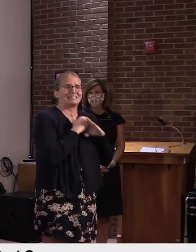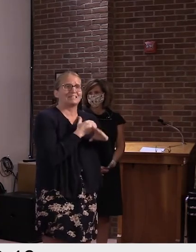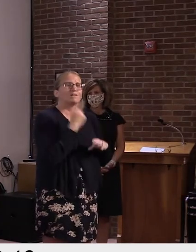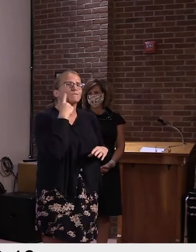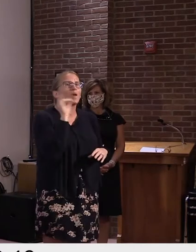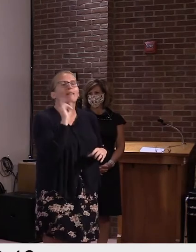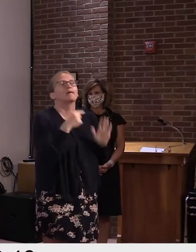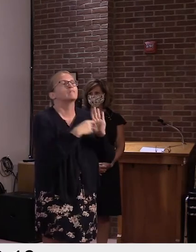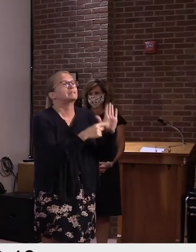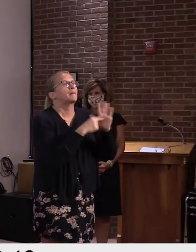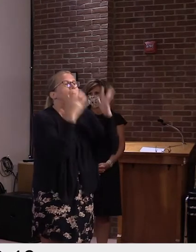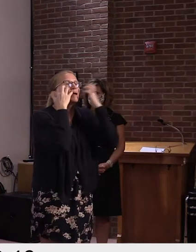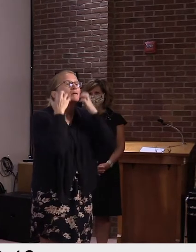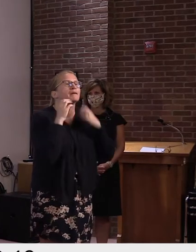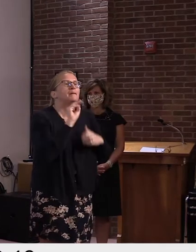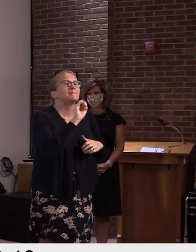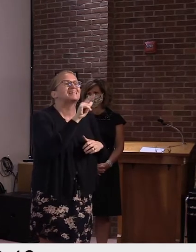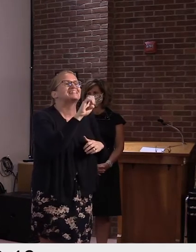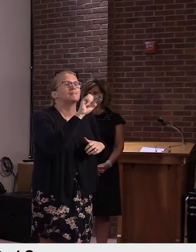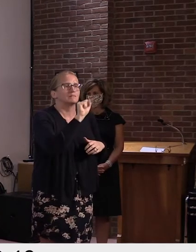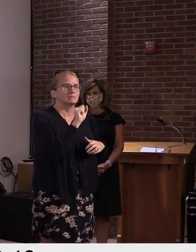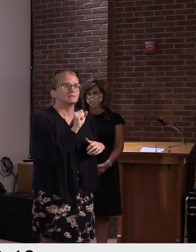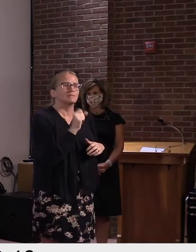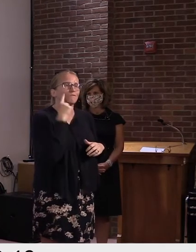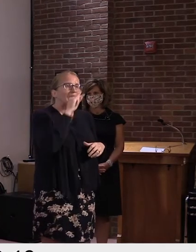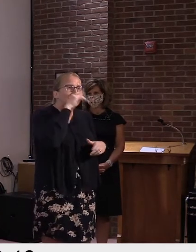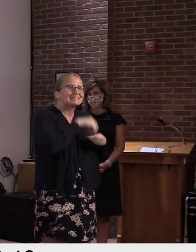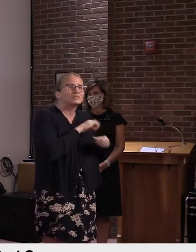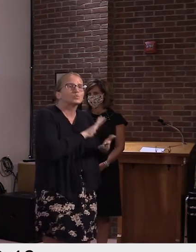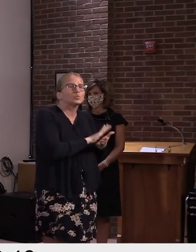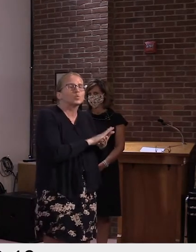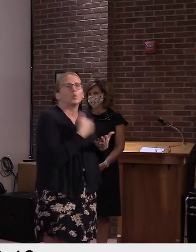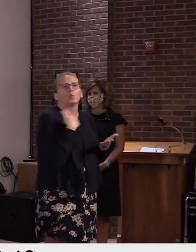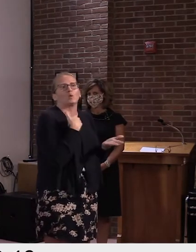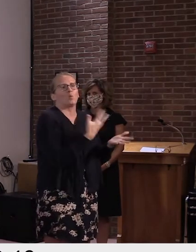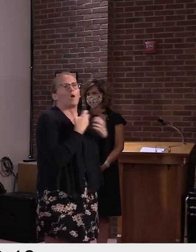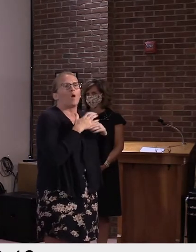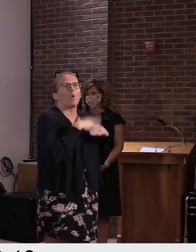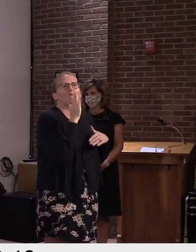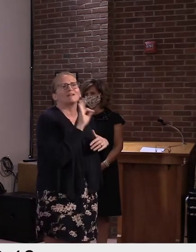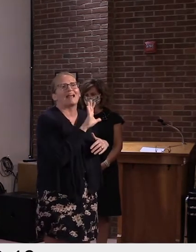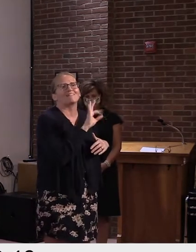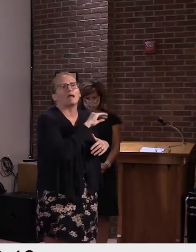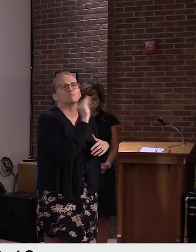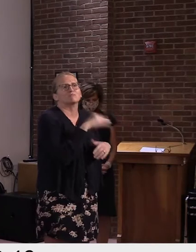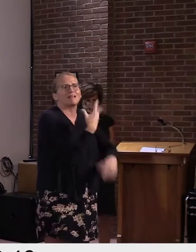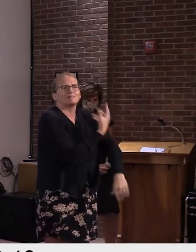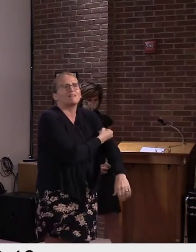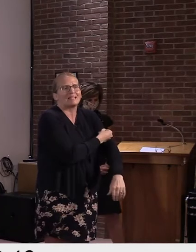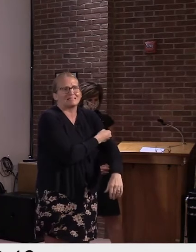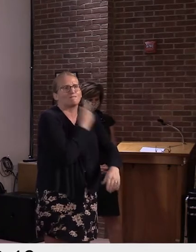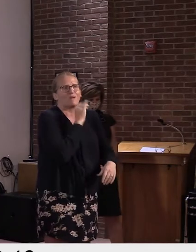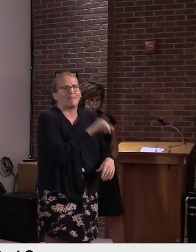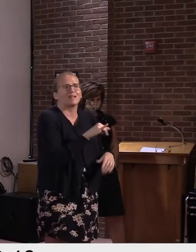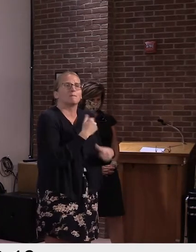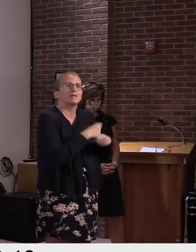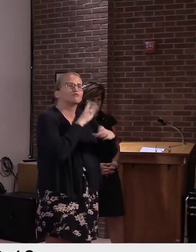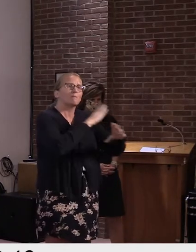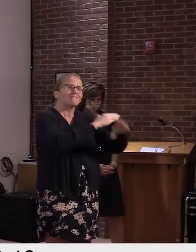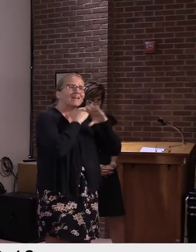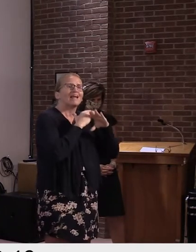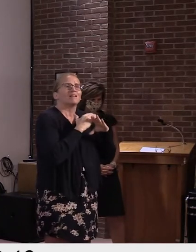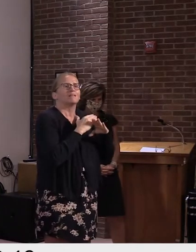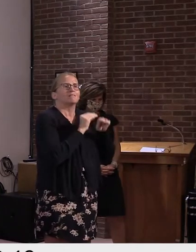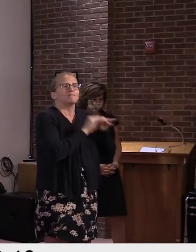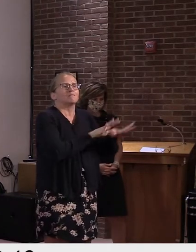measles because of the severe consequences getting measles could have. I'm quite confident that even